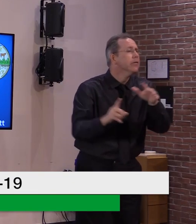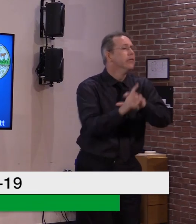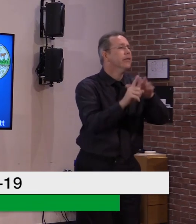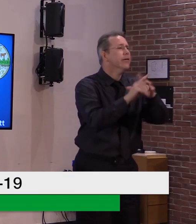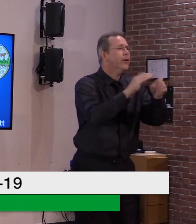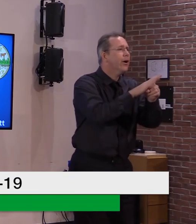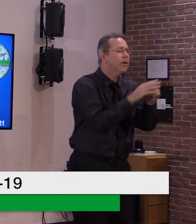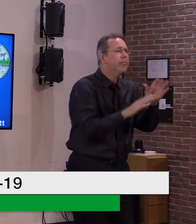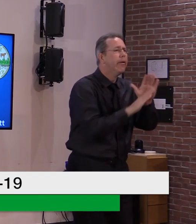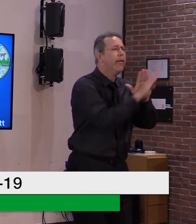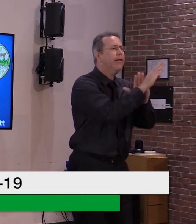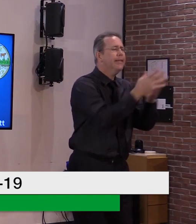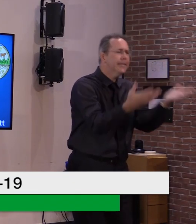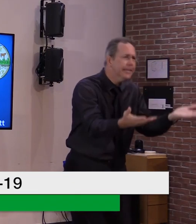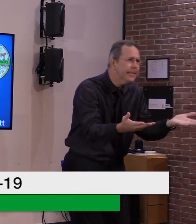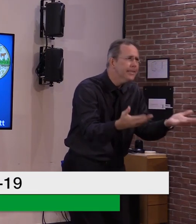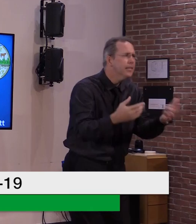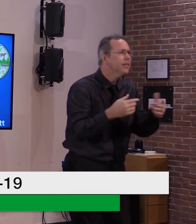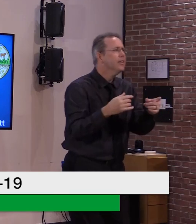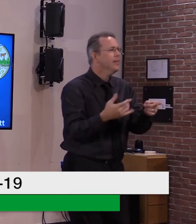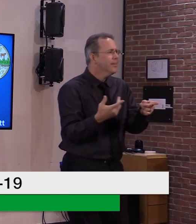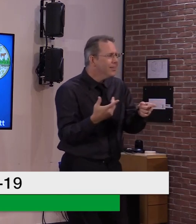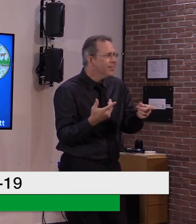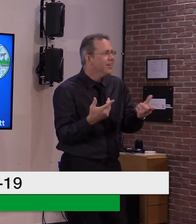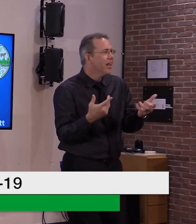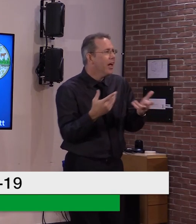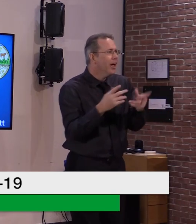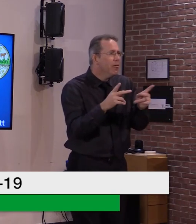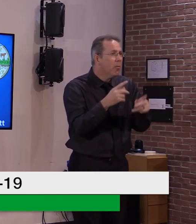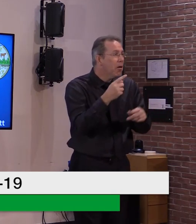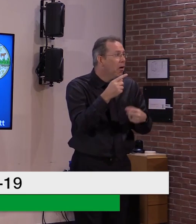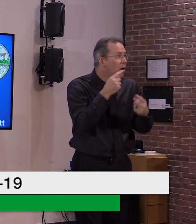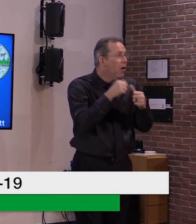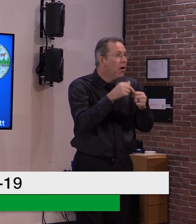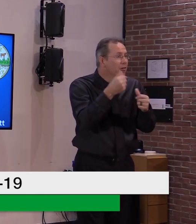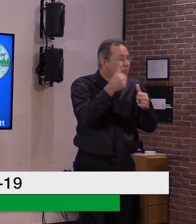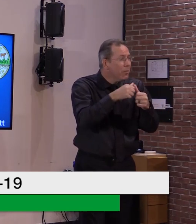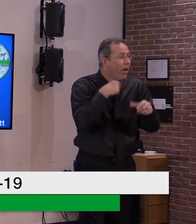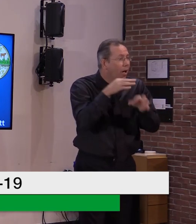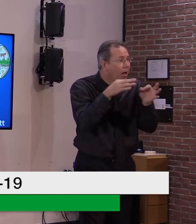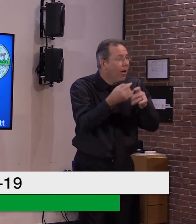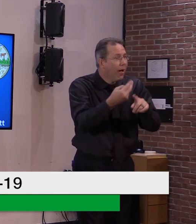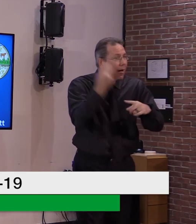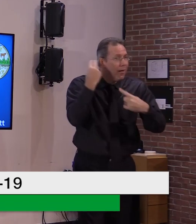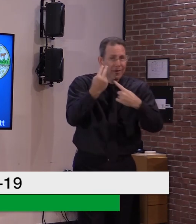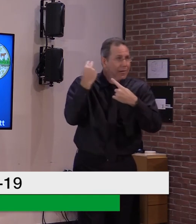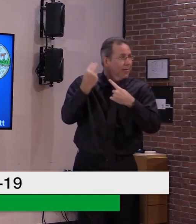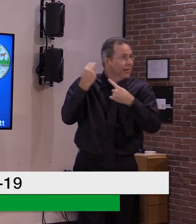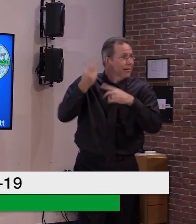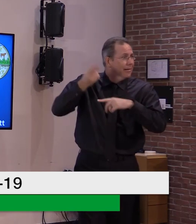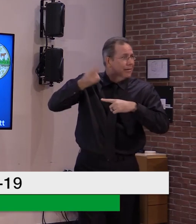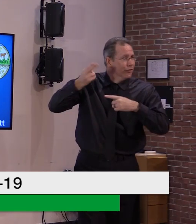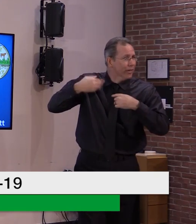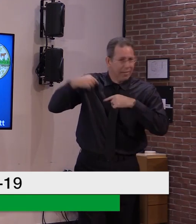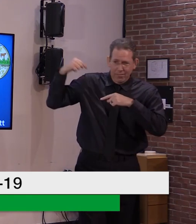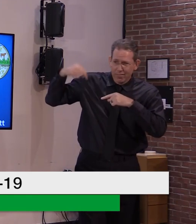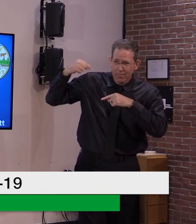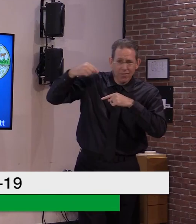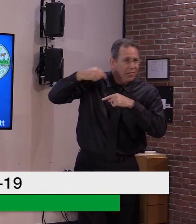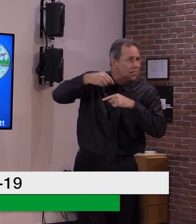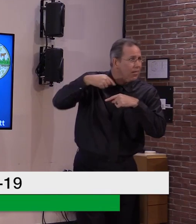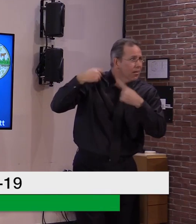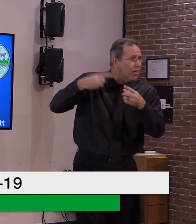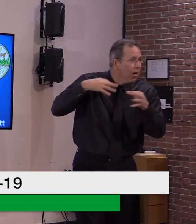trying to look back only to learn from what we experience and to try and guide in the future